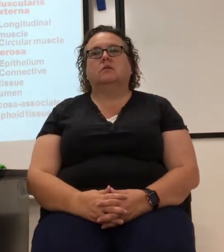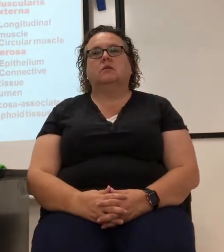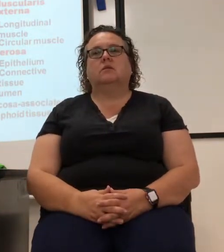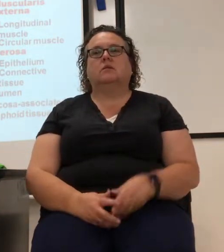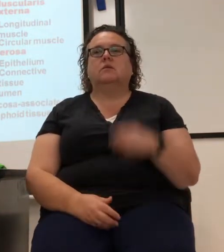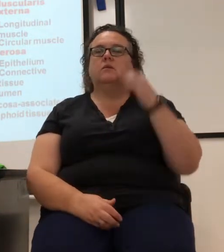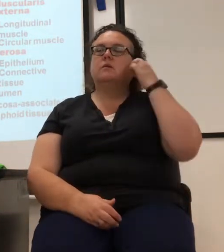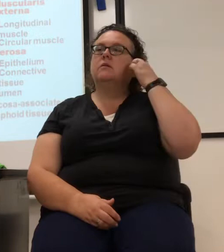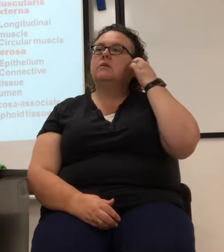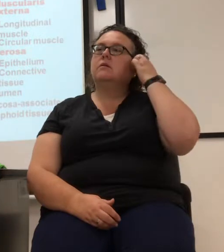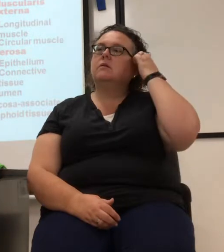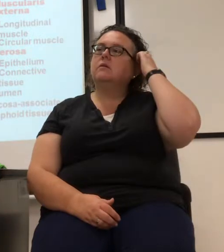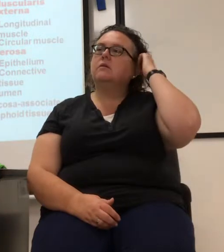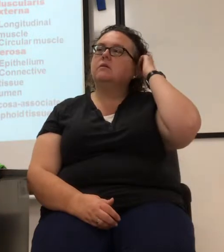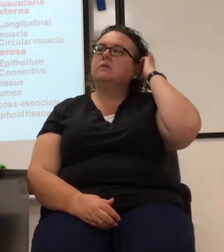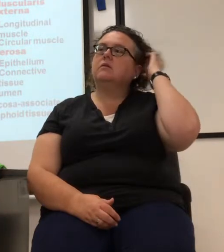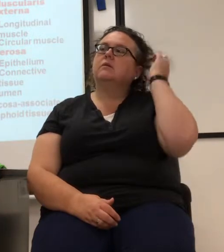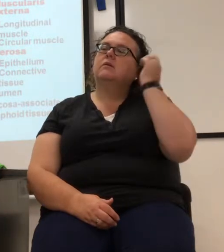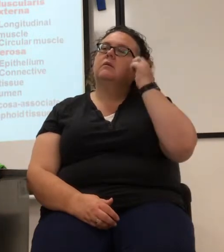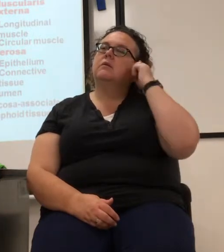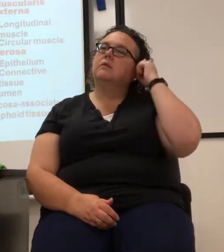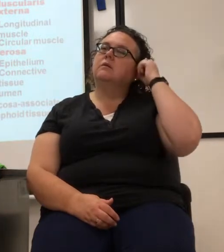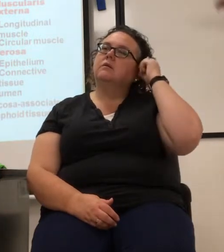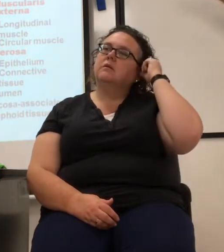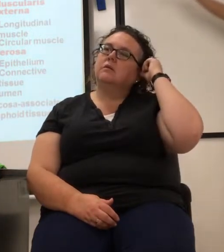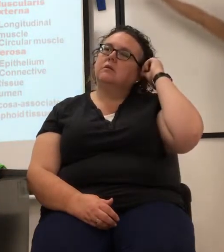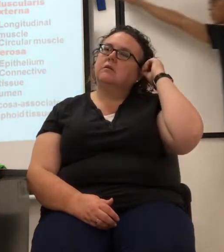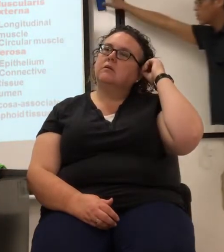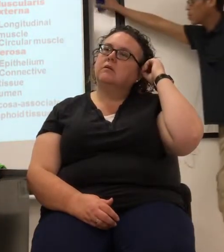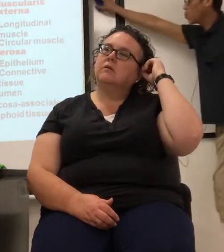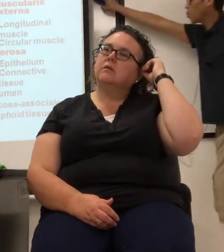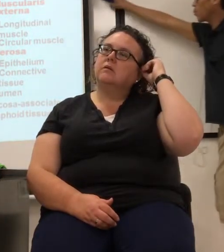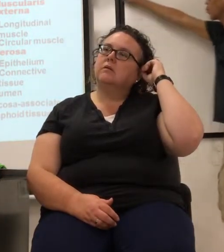It moves in one direction.